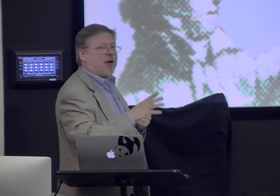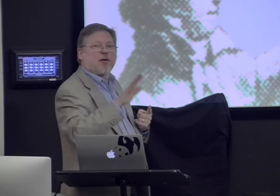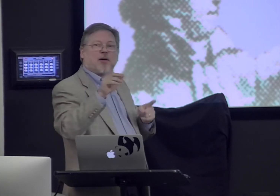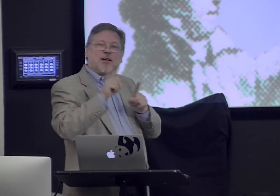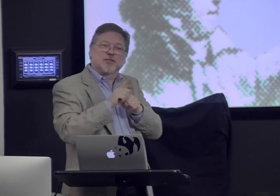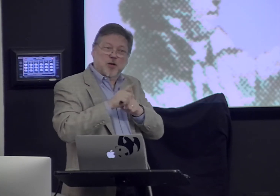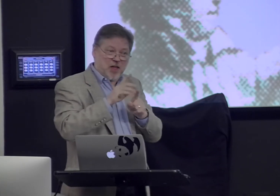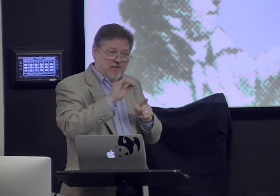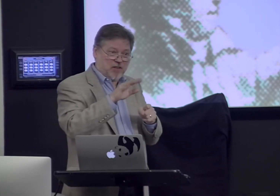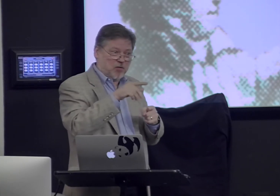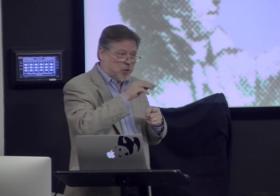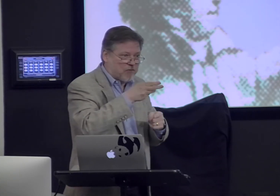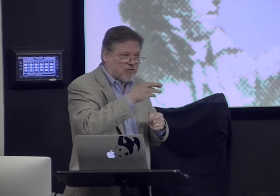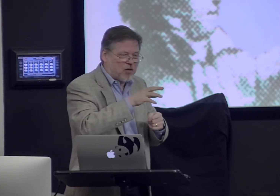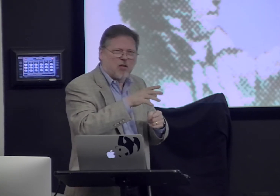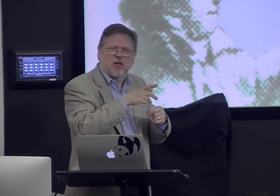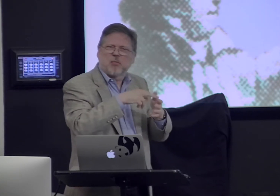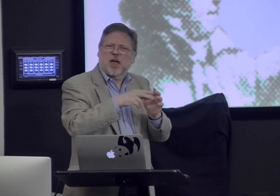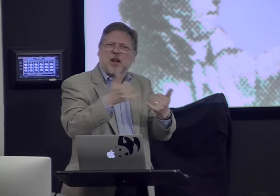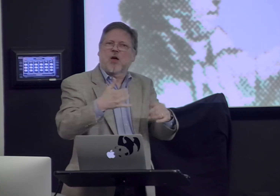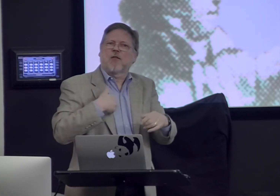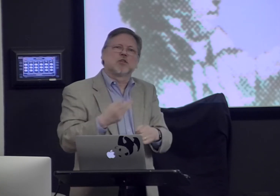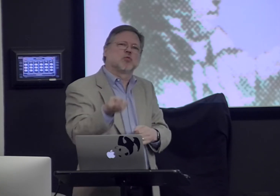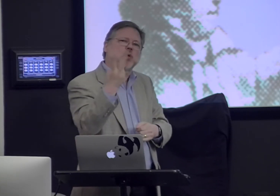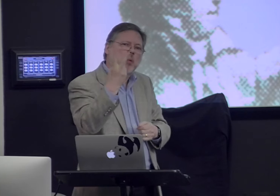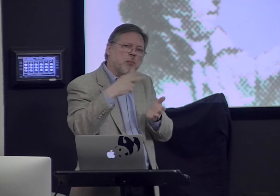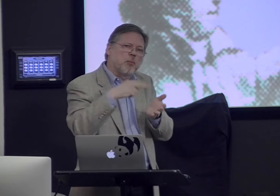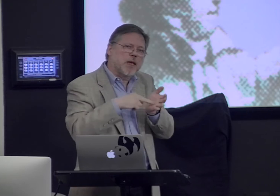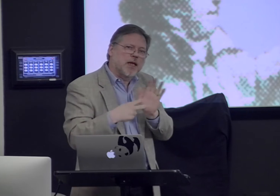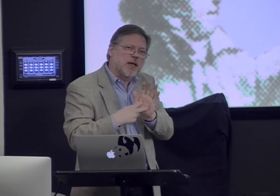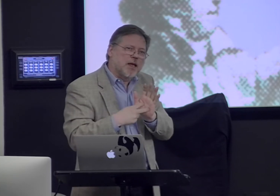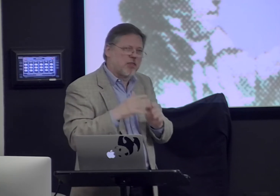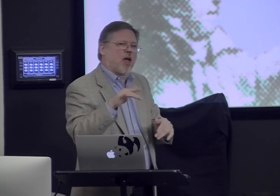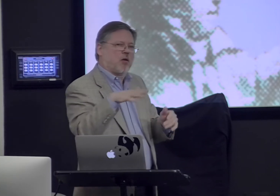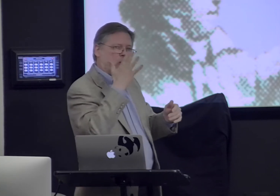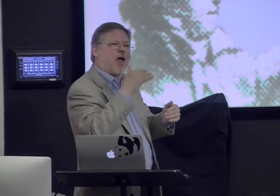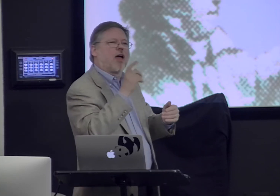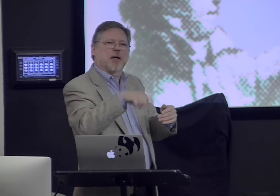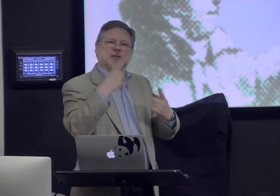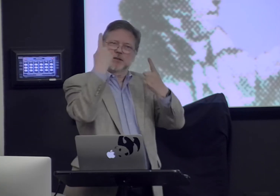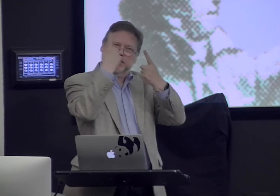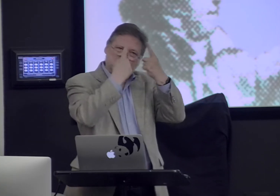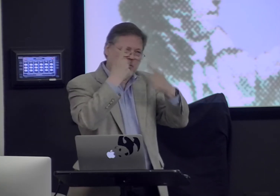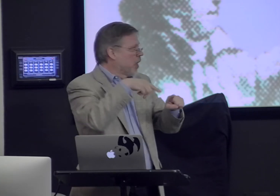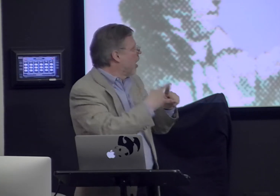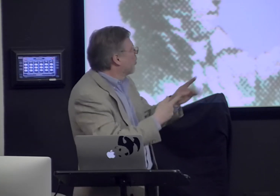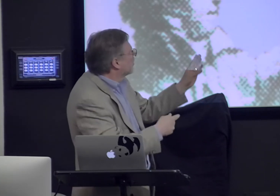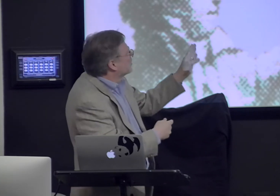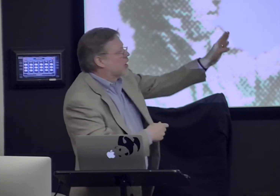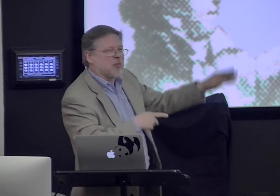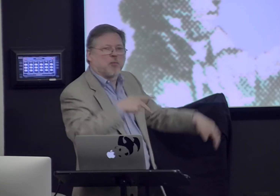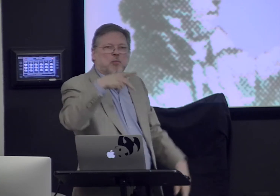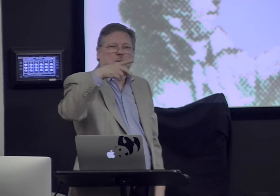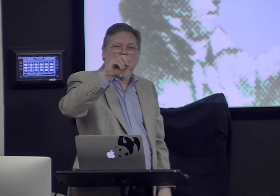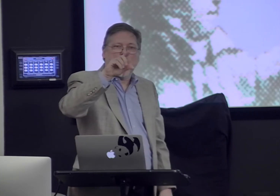So something that was originally a reference to something in the real world can be used in a metaphorical way. And in